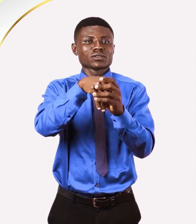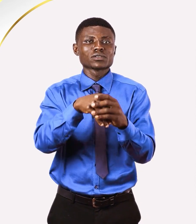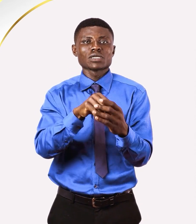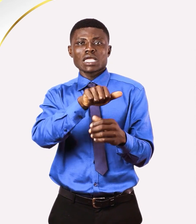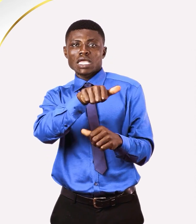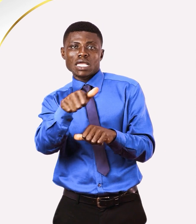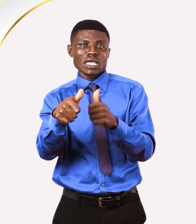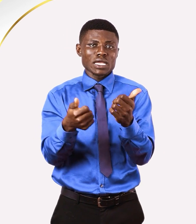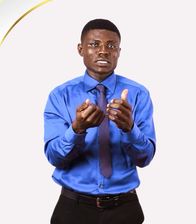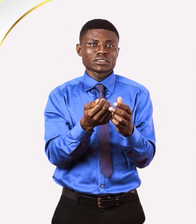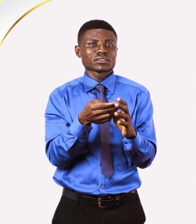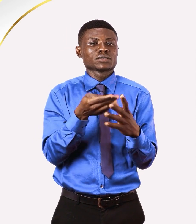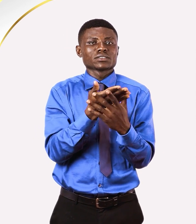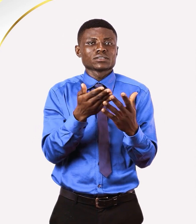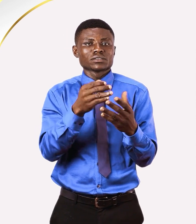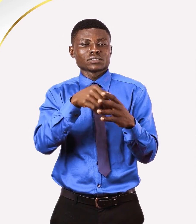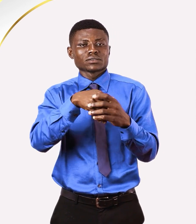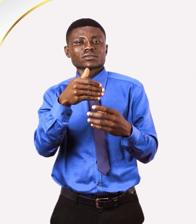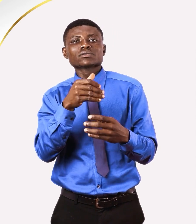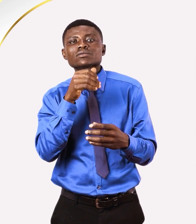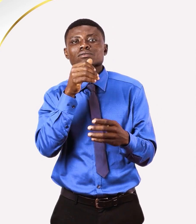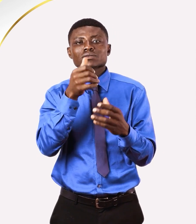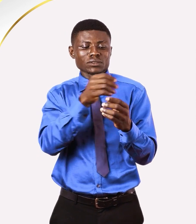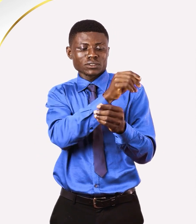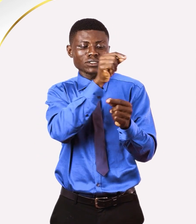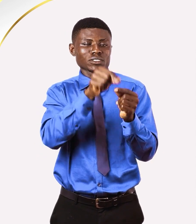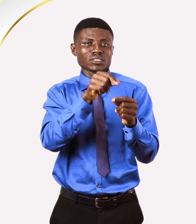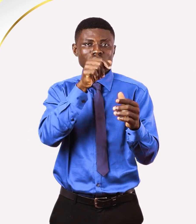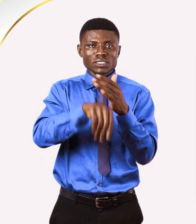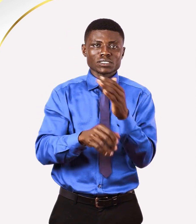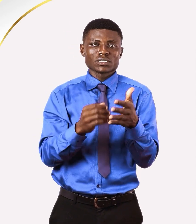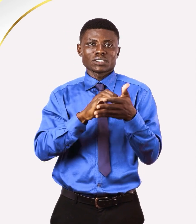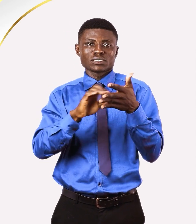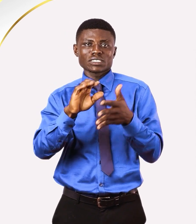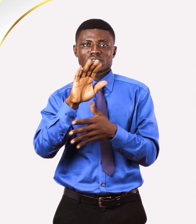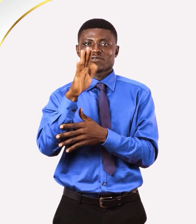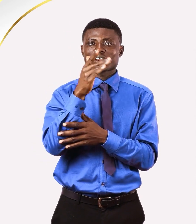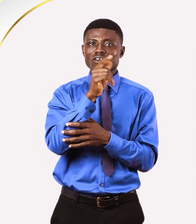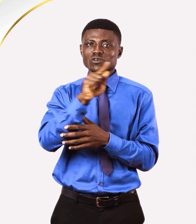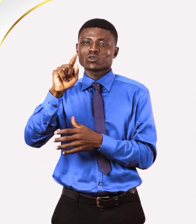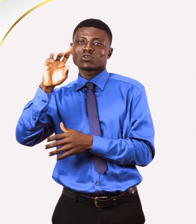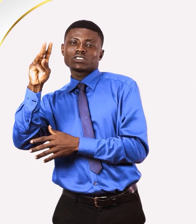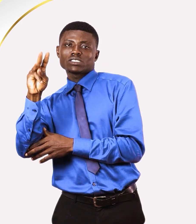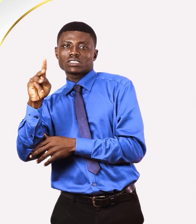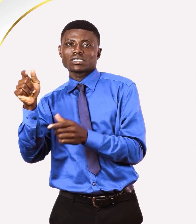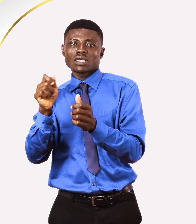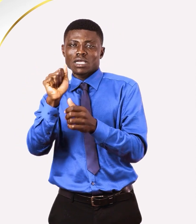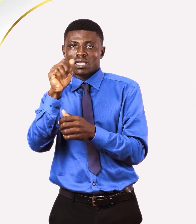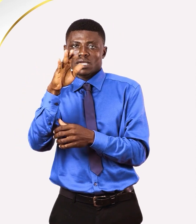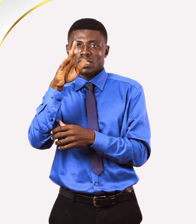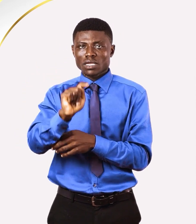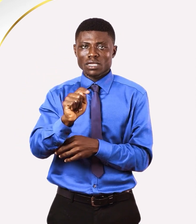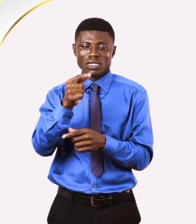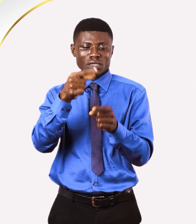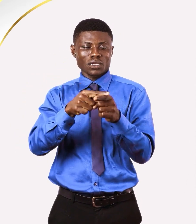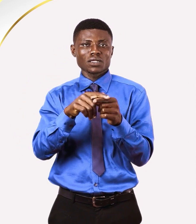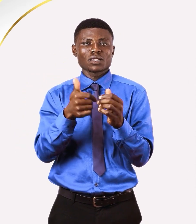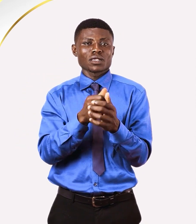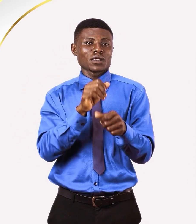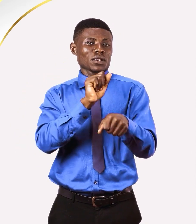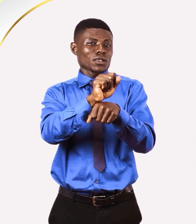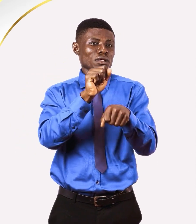which falls within any of the exemptions specified in sections 5 to 16 of the